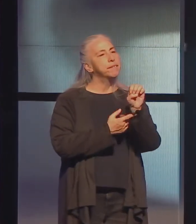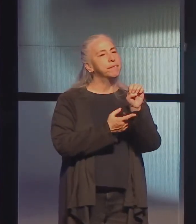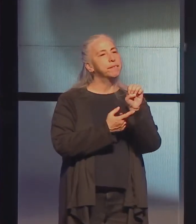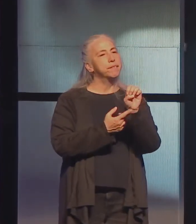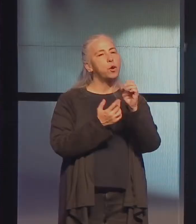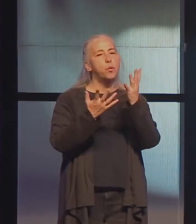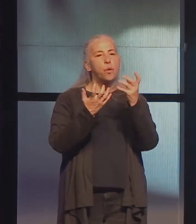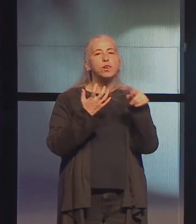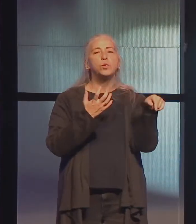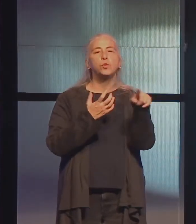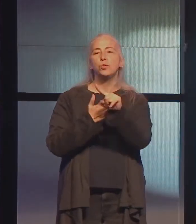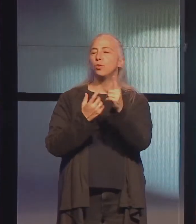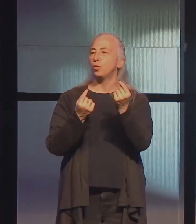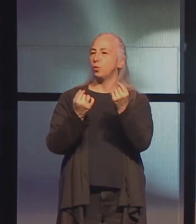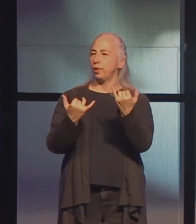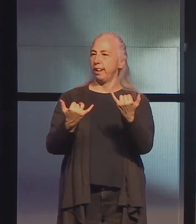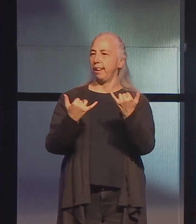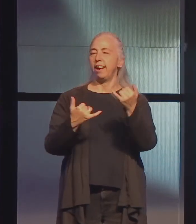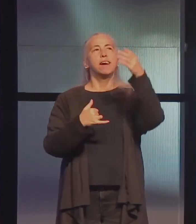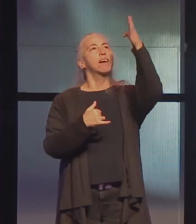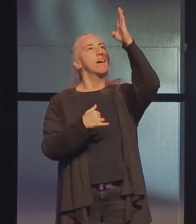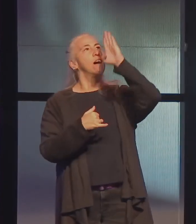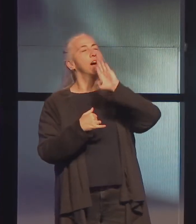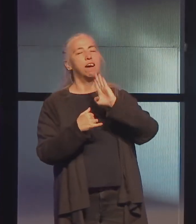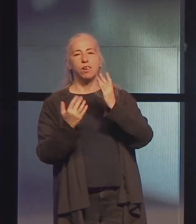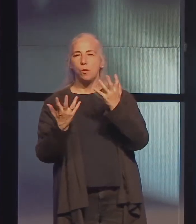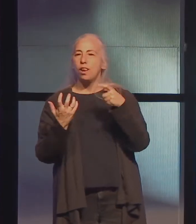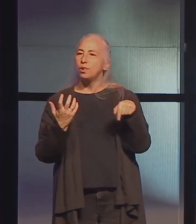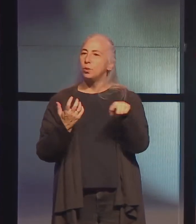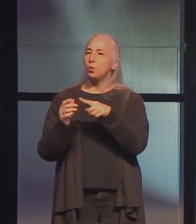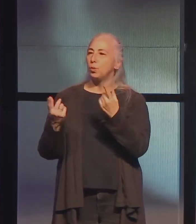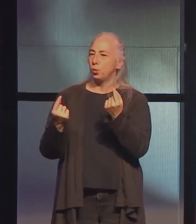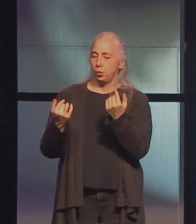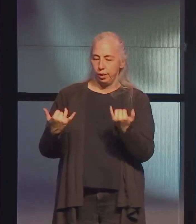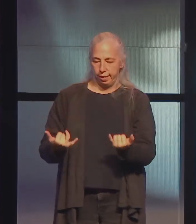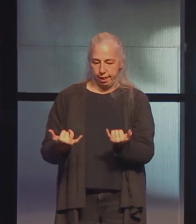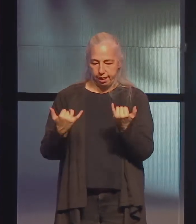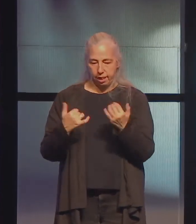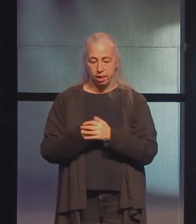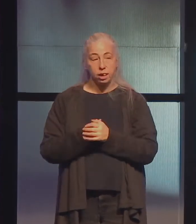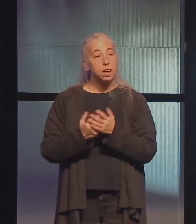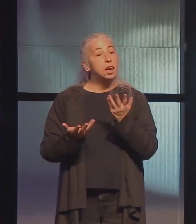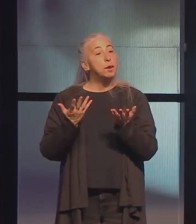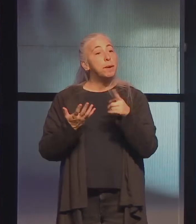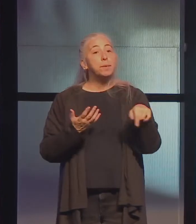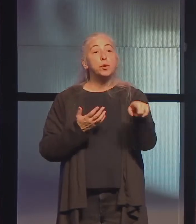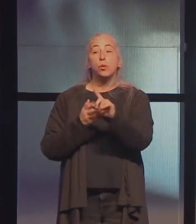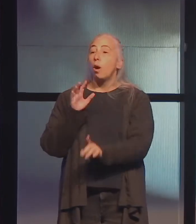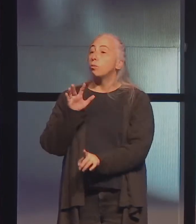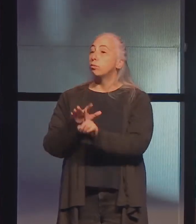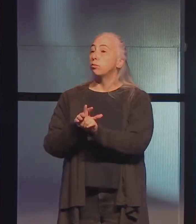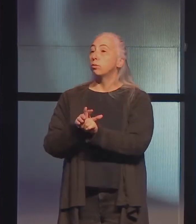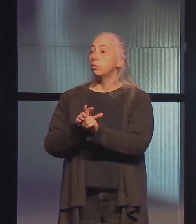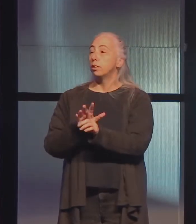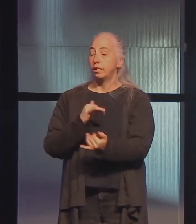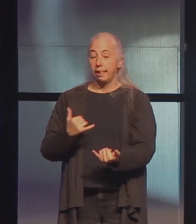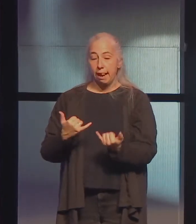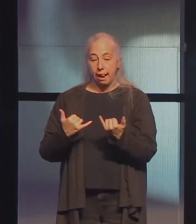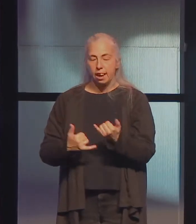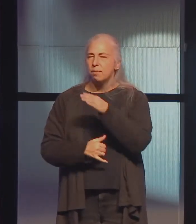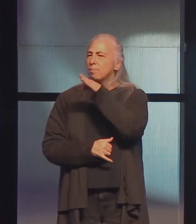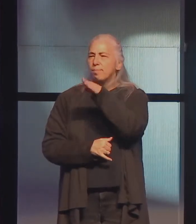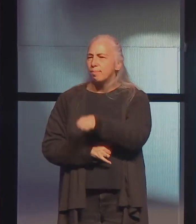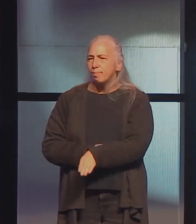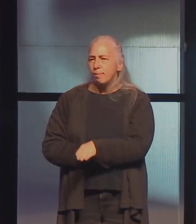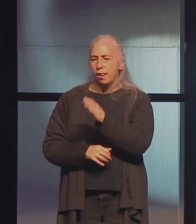What is God inviting you into? Maybe you're here this morning and you have never made any kind of a faith commitment.